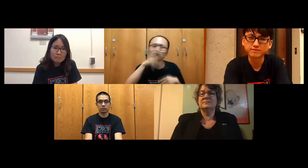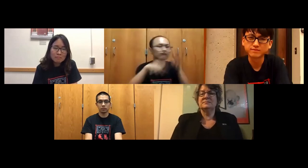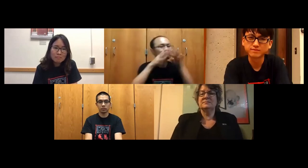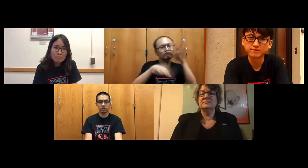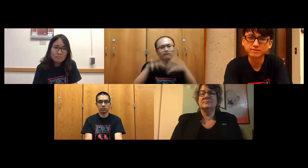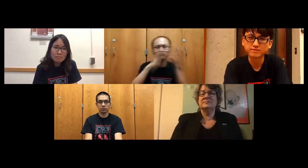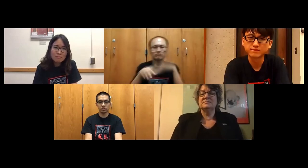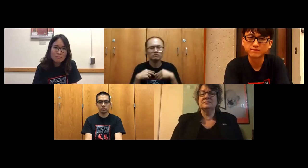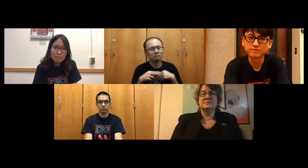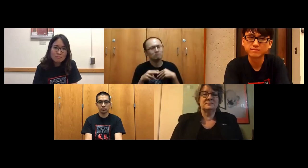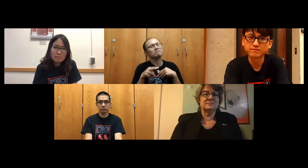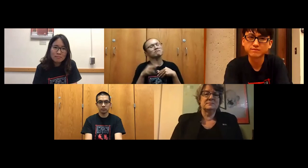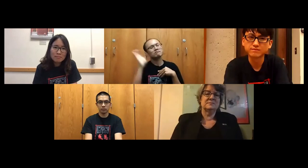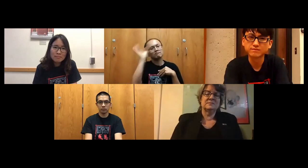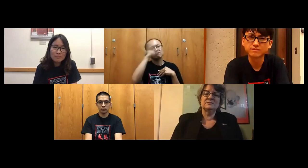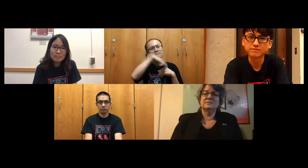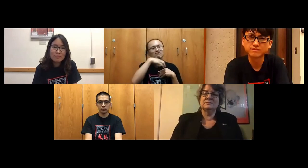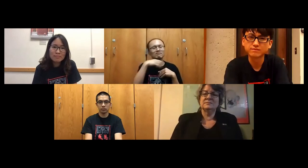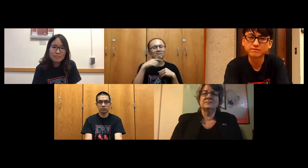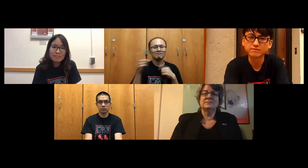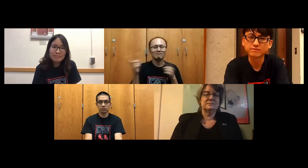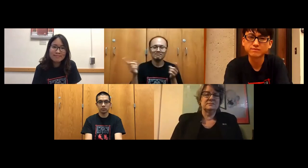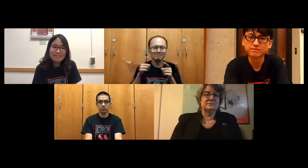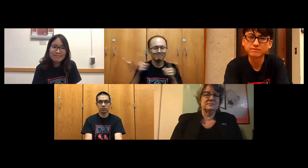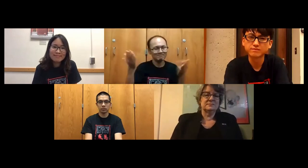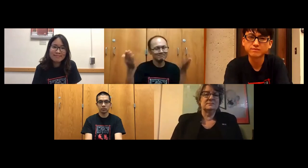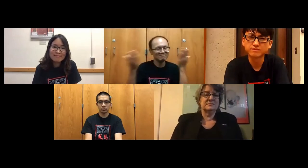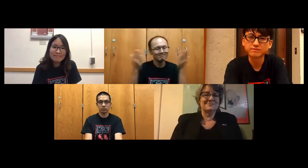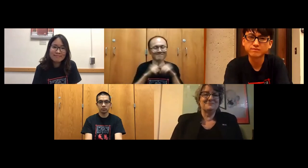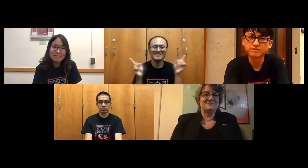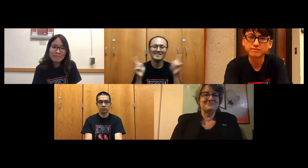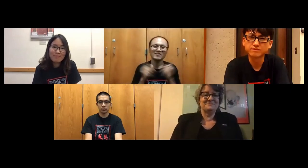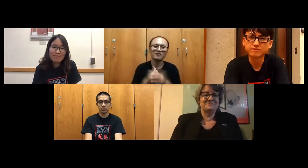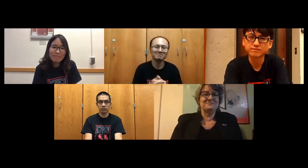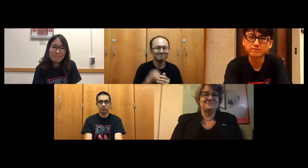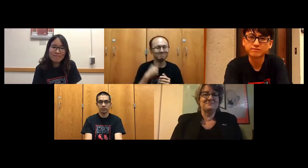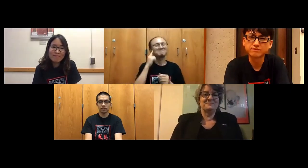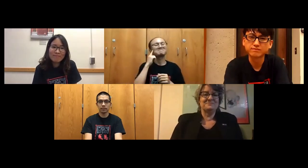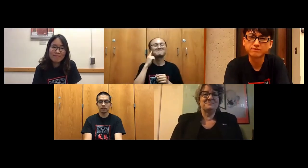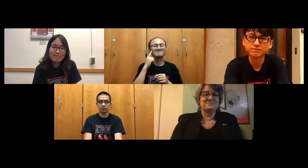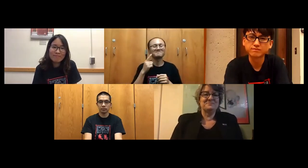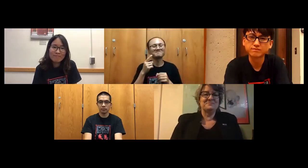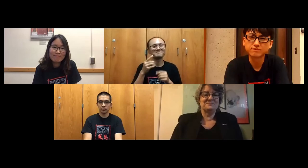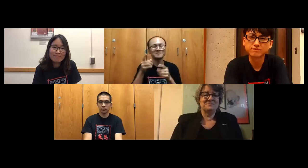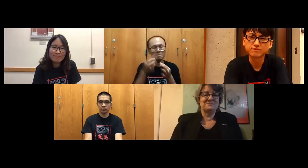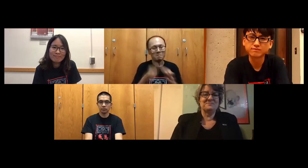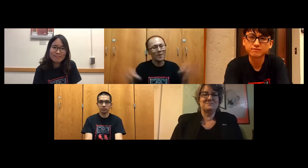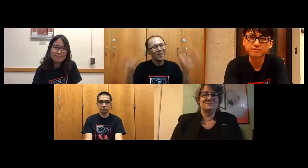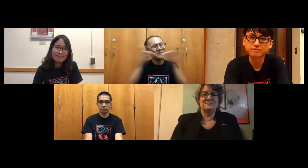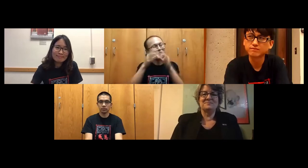there wasn't anybody just, you know, like ignoring anybody, which I thought was interesting. So I took that